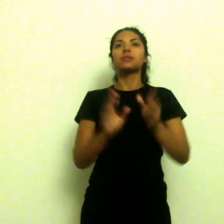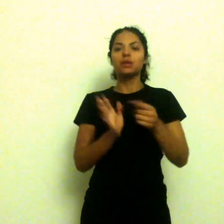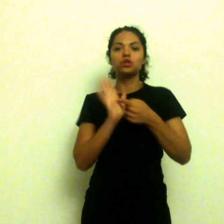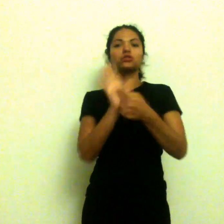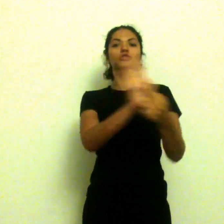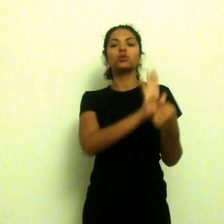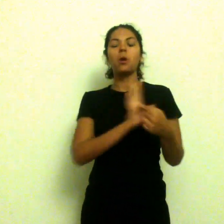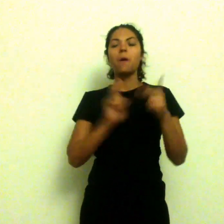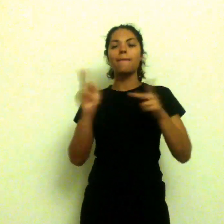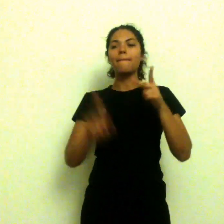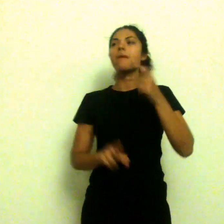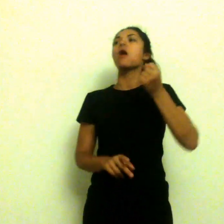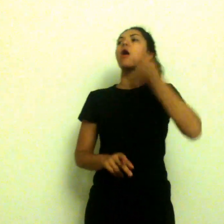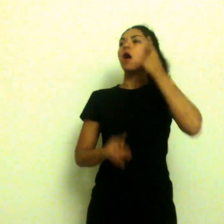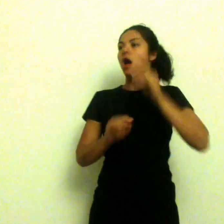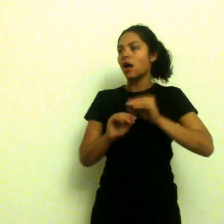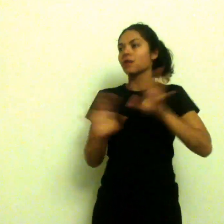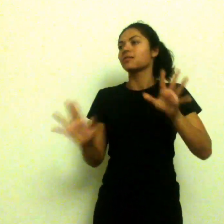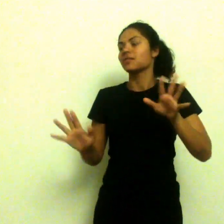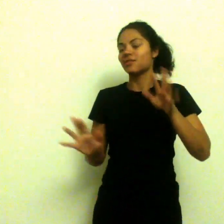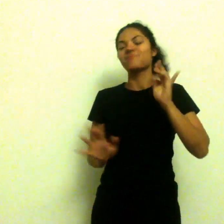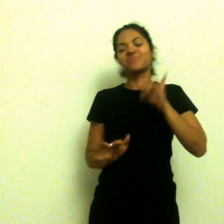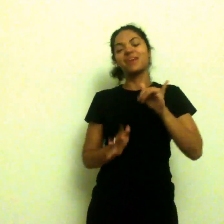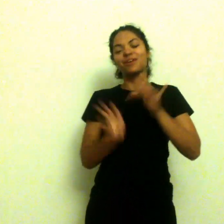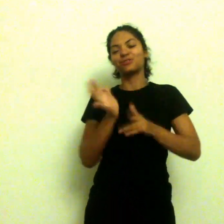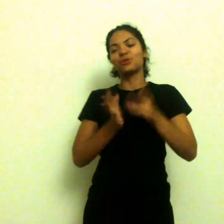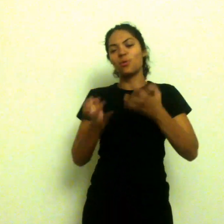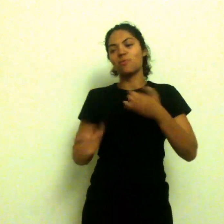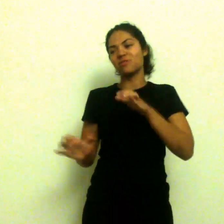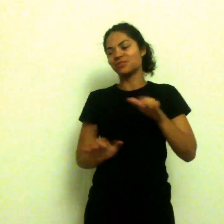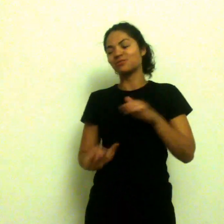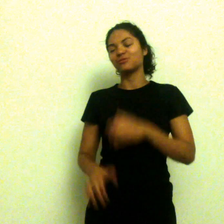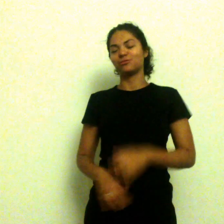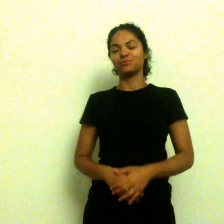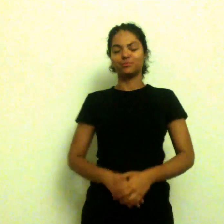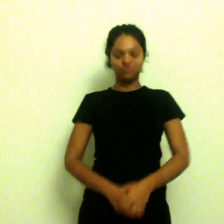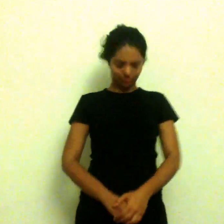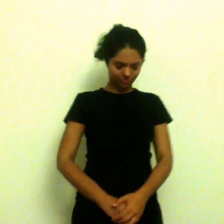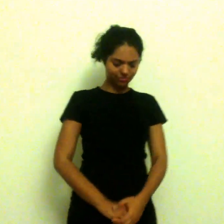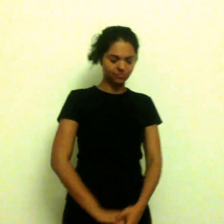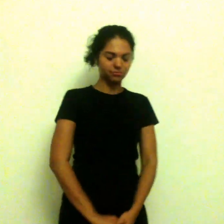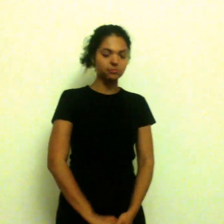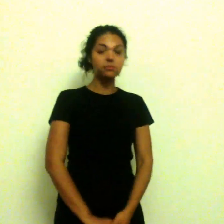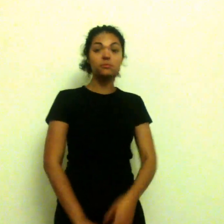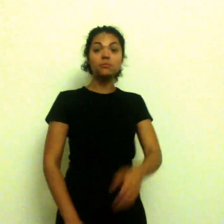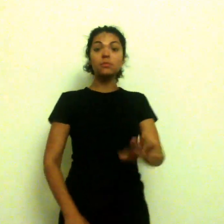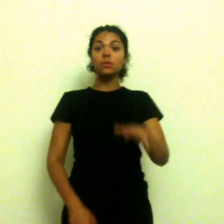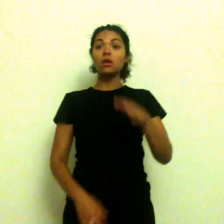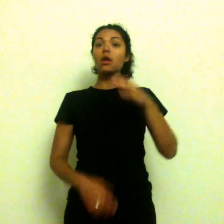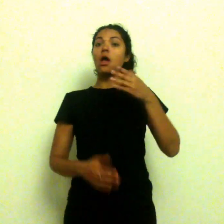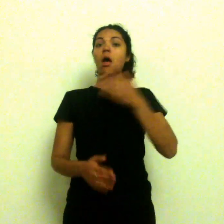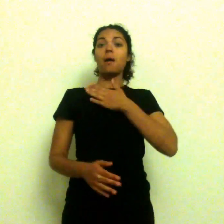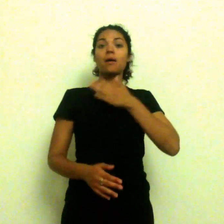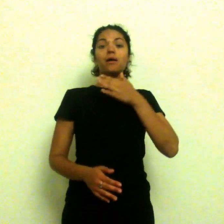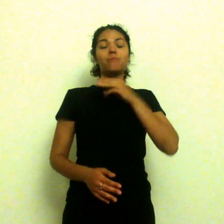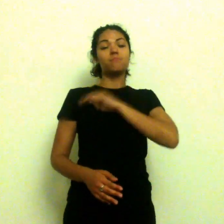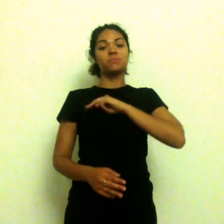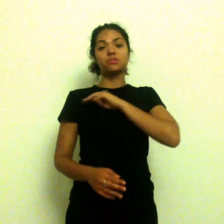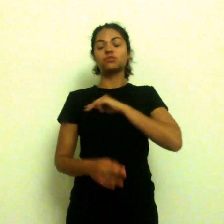out. And that is exactly what Jesus wants us to do. This ministry is growing so drastically and so dramatically, but so pointedly,